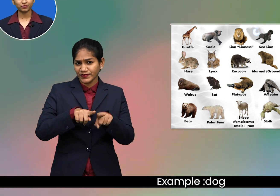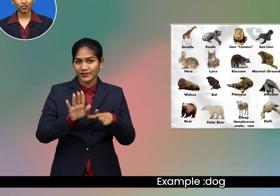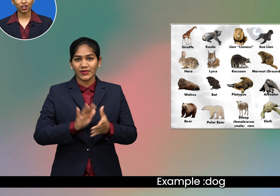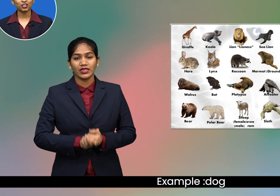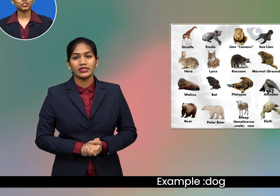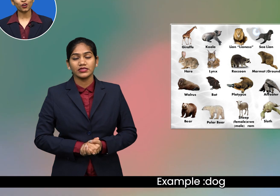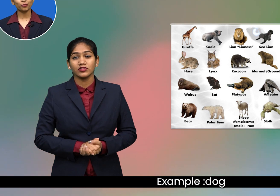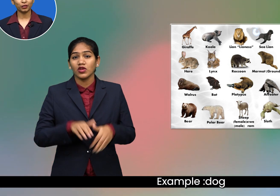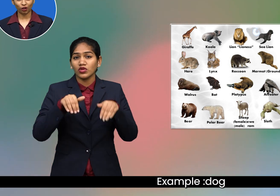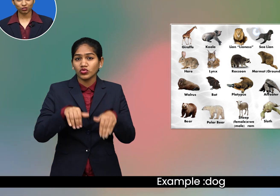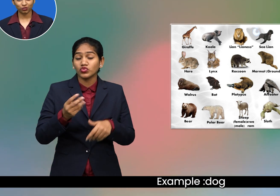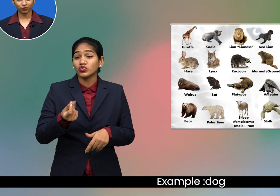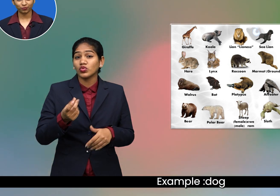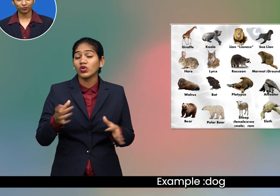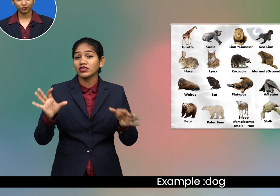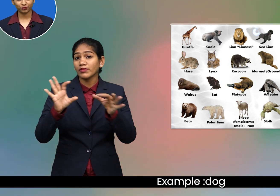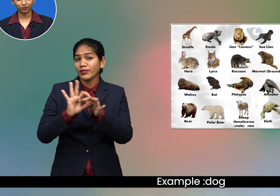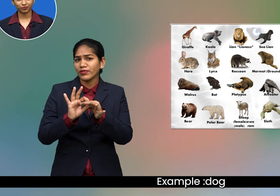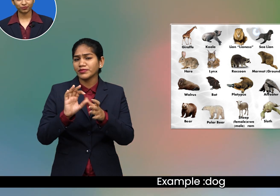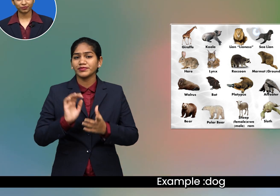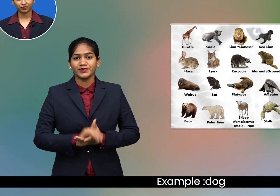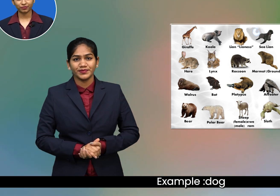Example, dog belongs to